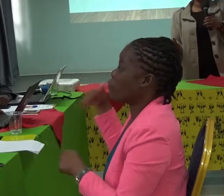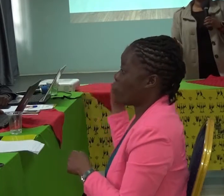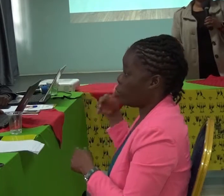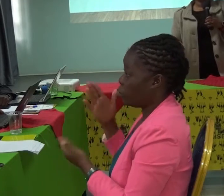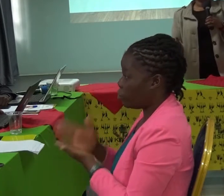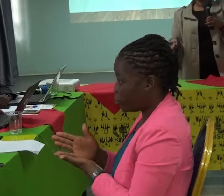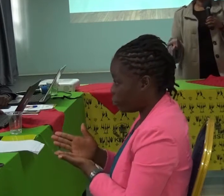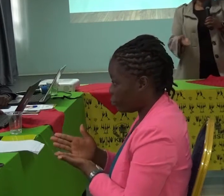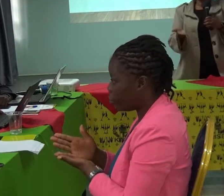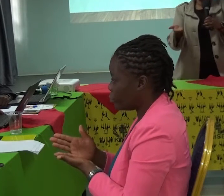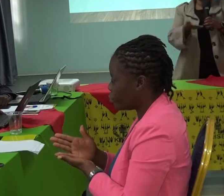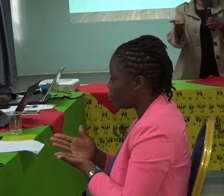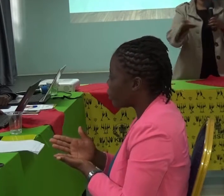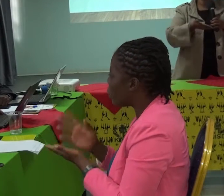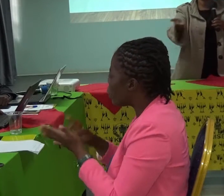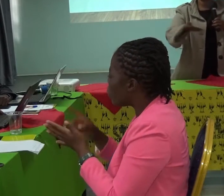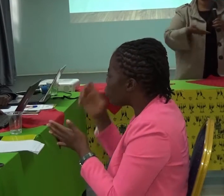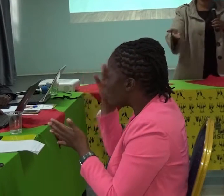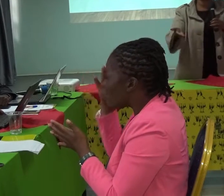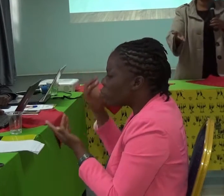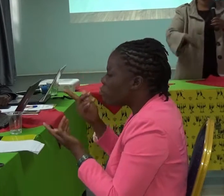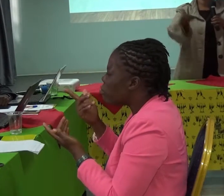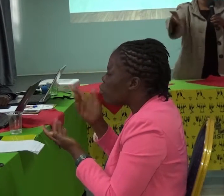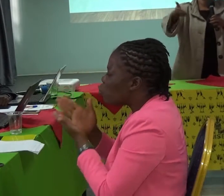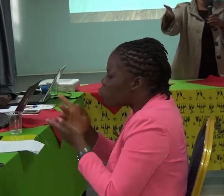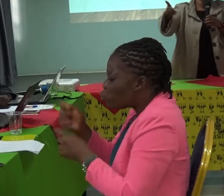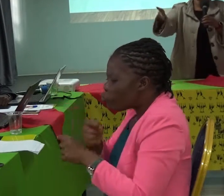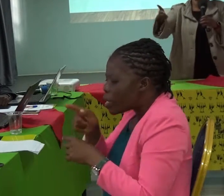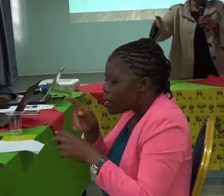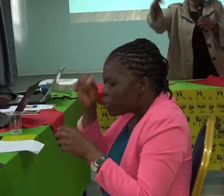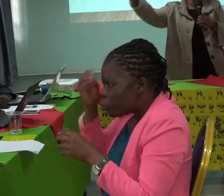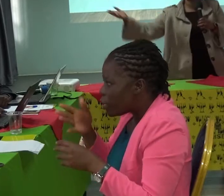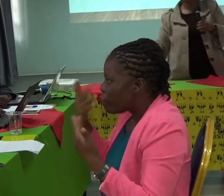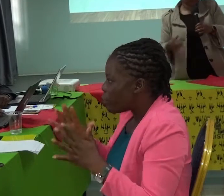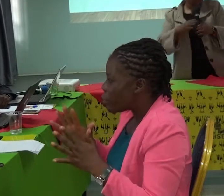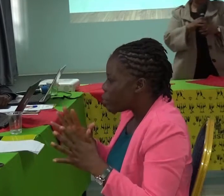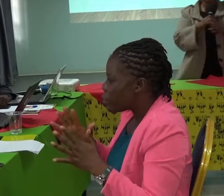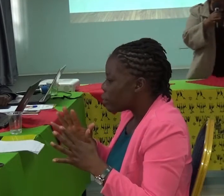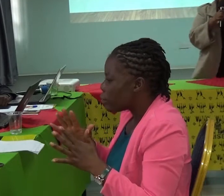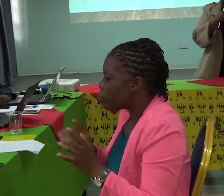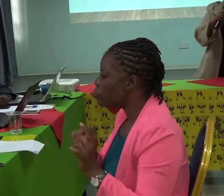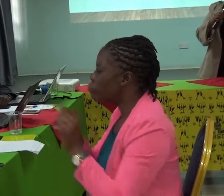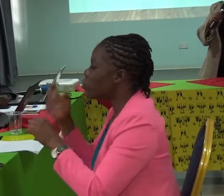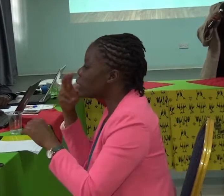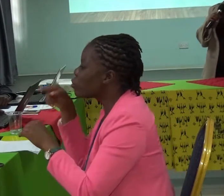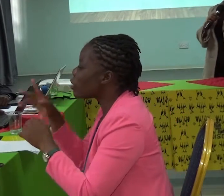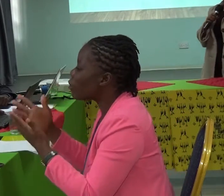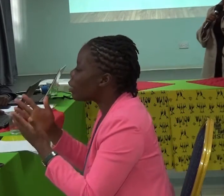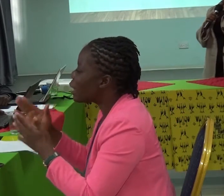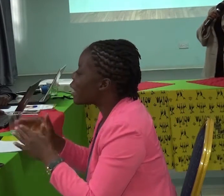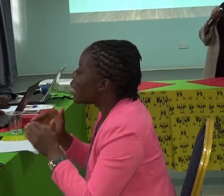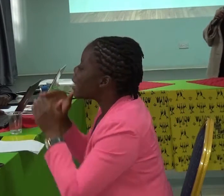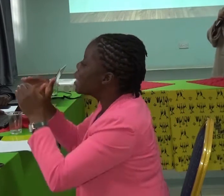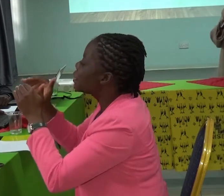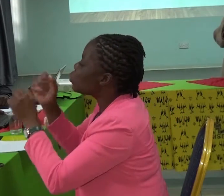that true? Yeah, we need to know where Trufena is and what now we need to for Trufena next. Madam Kapu, I know you are the mother of